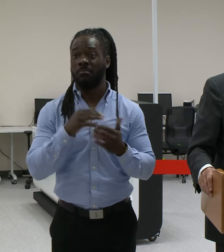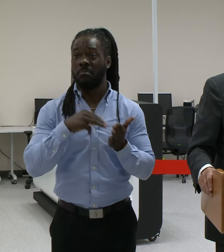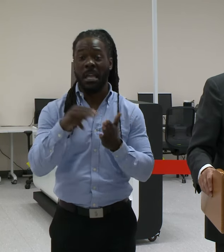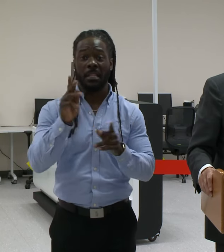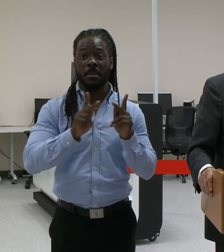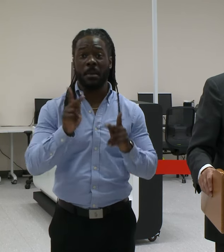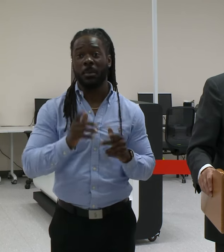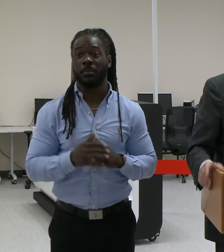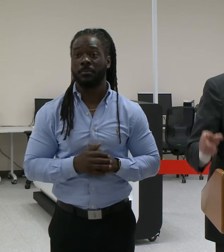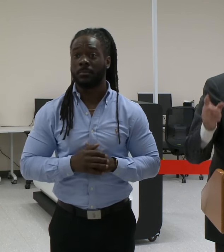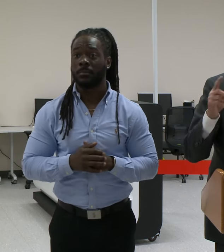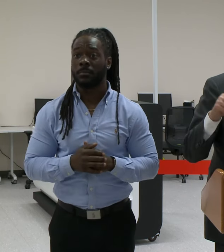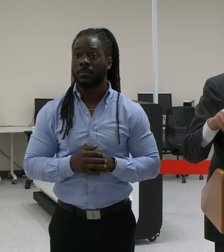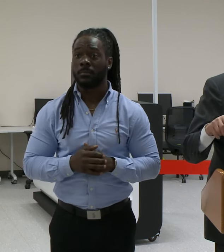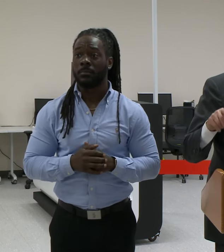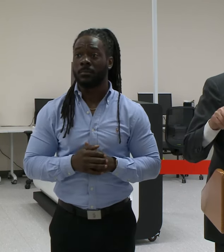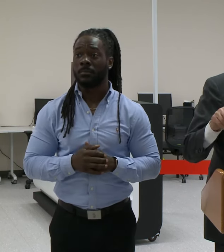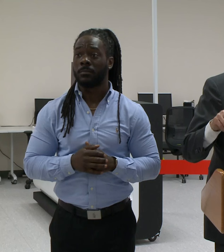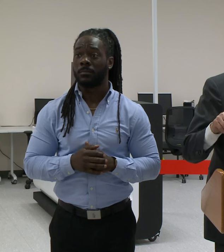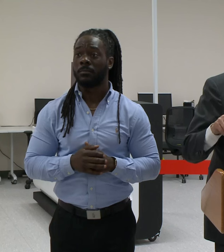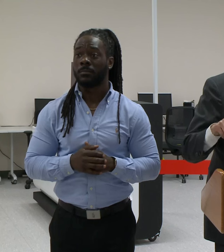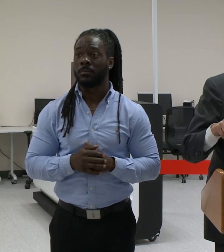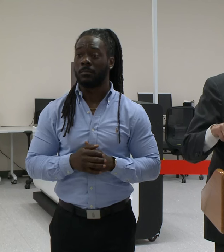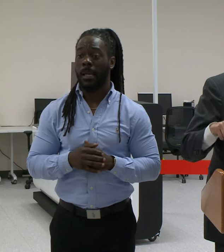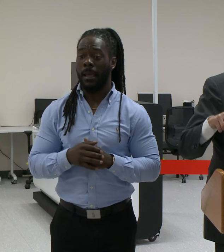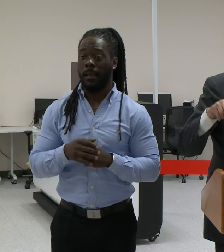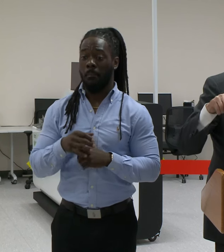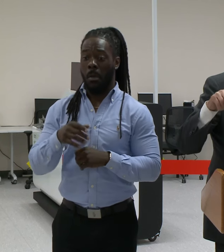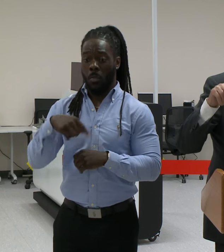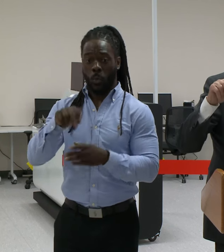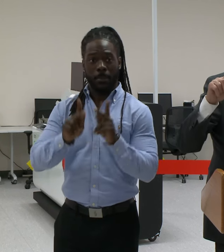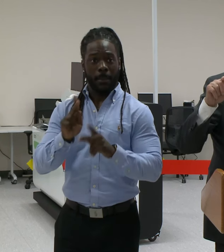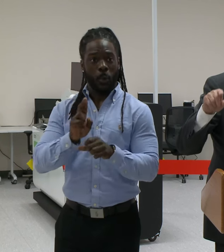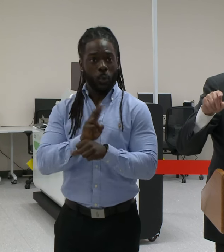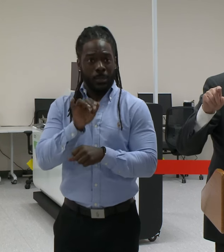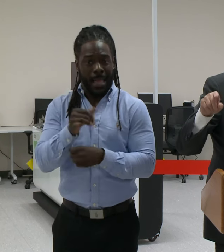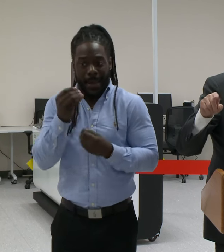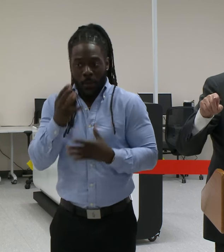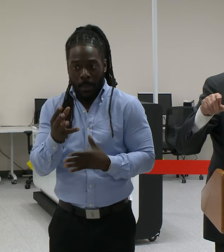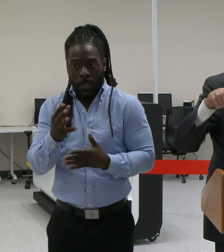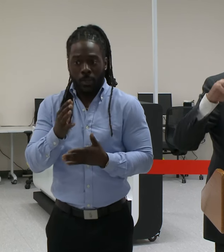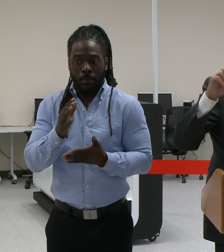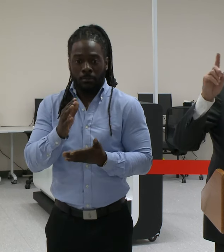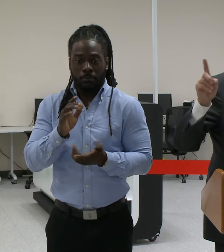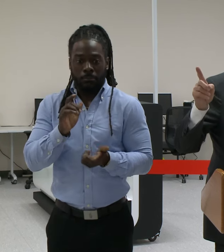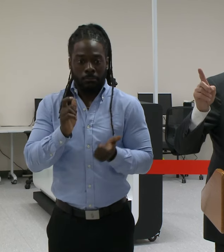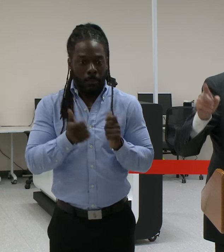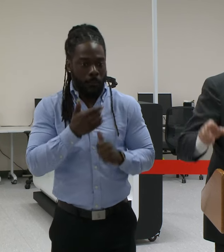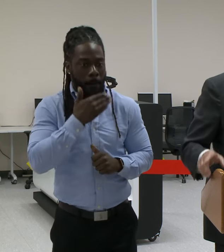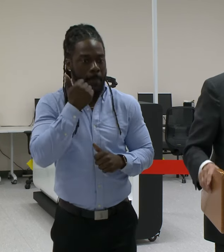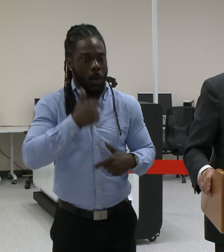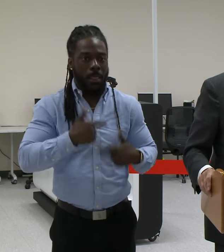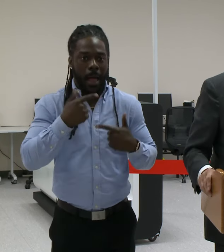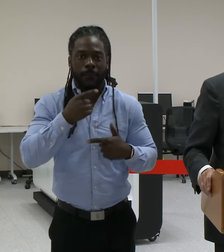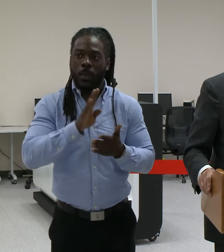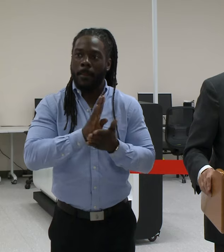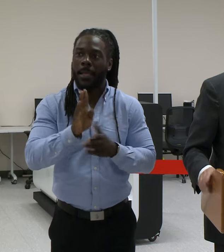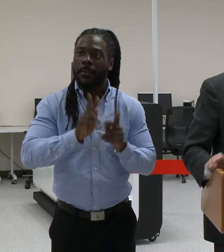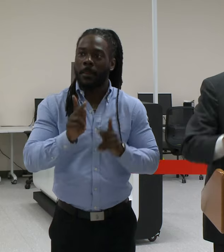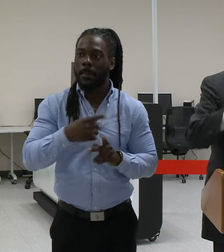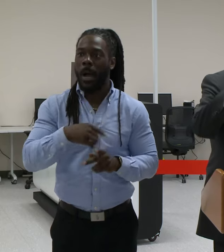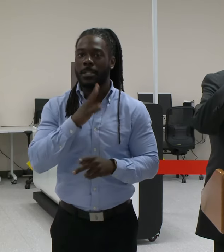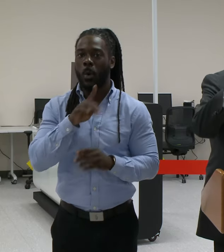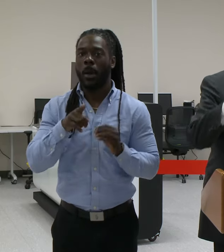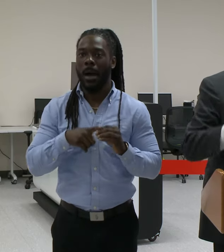millions and millions of people, that turn that information into better lives for those billions of which I